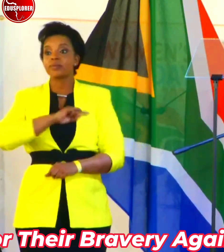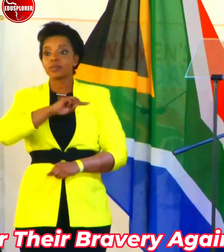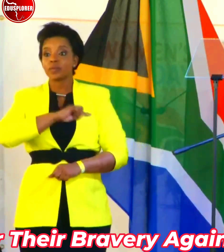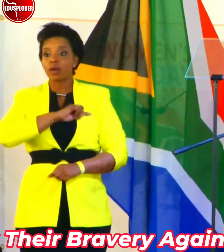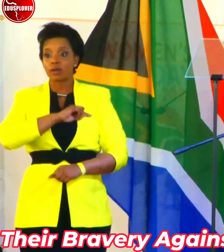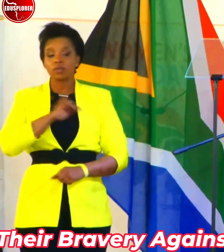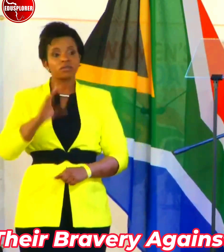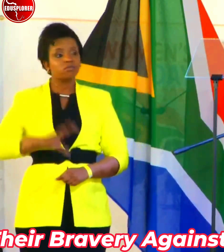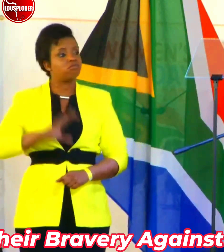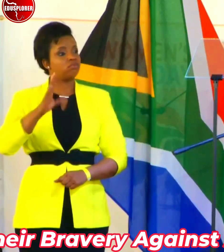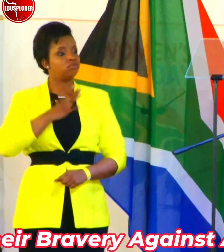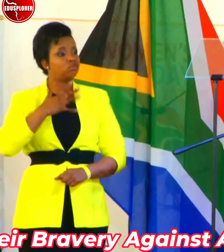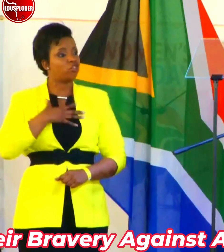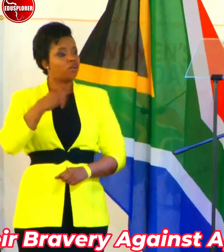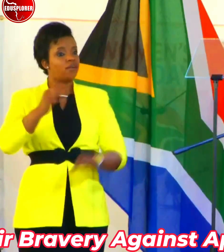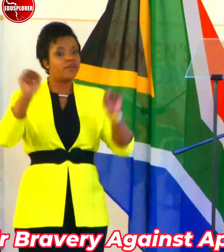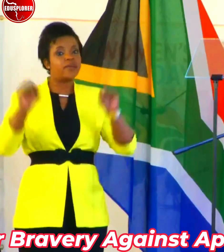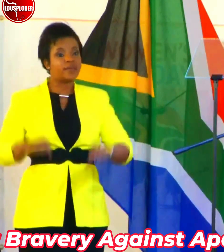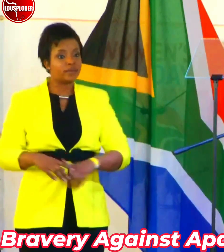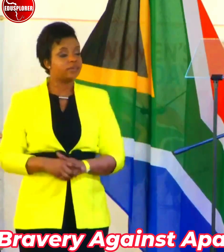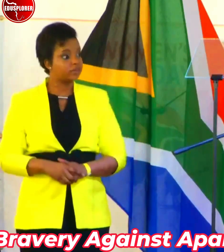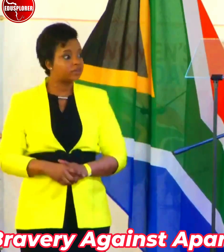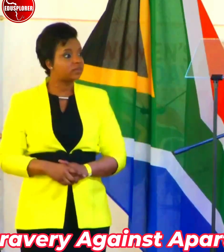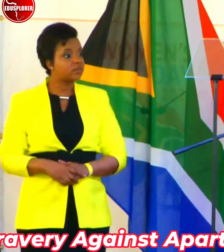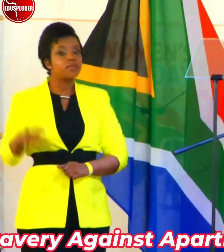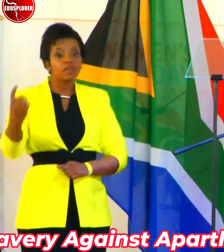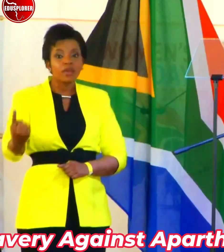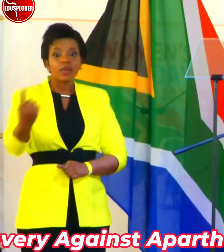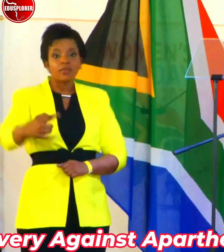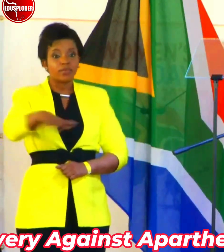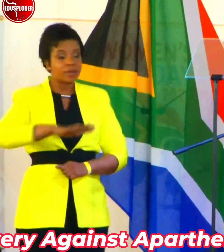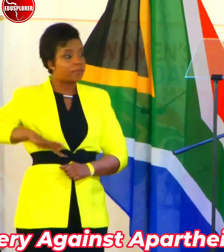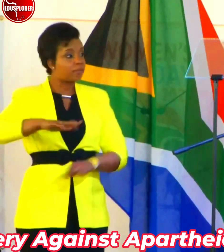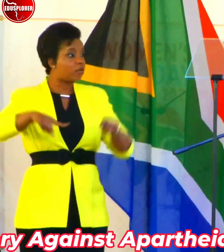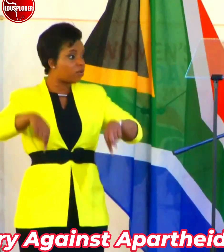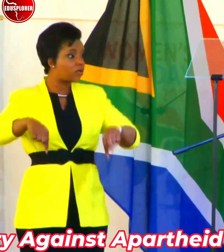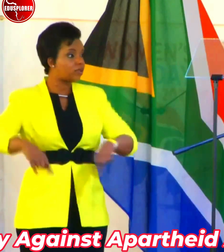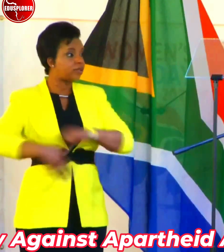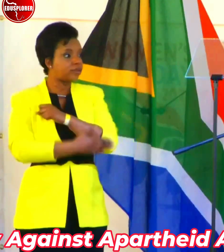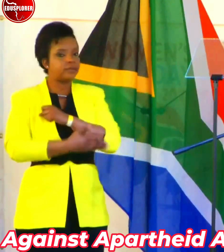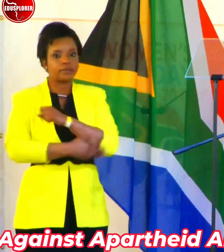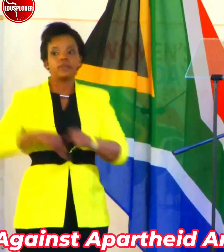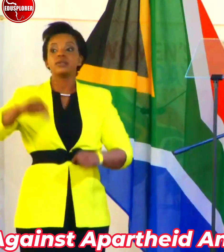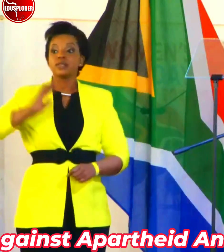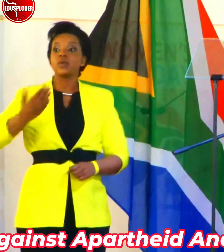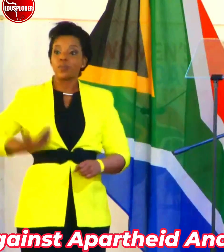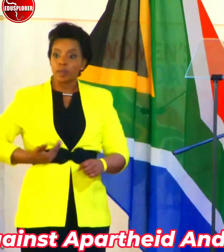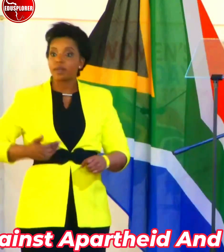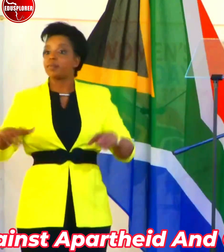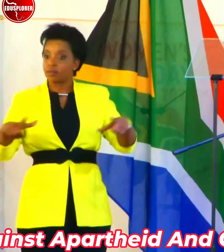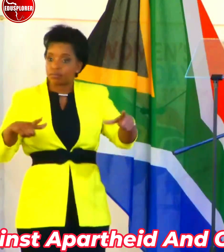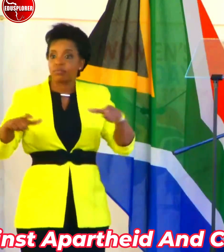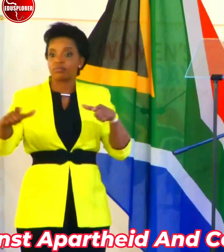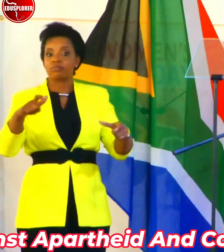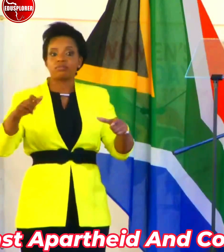have. In every part of this country, women are taking charge of their